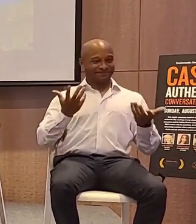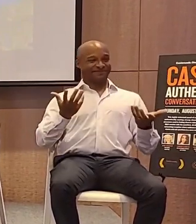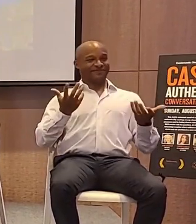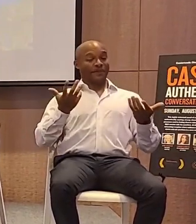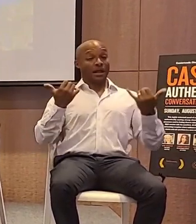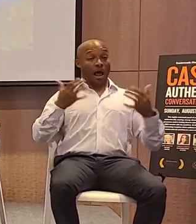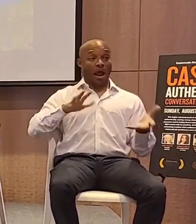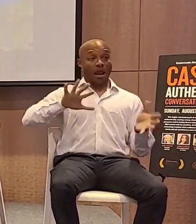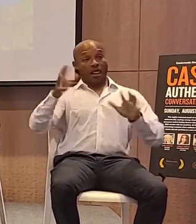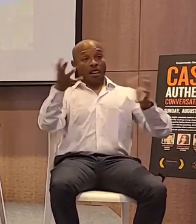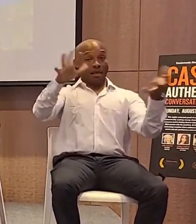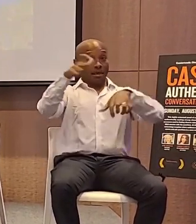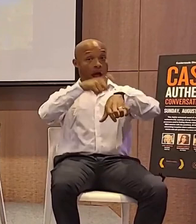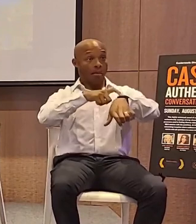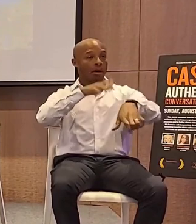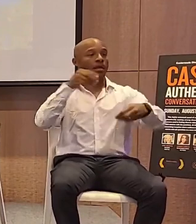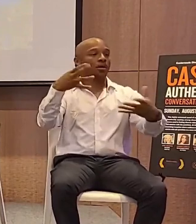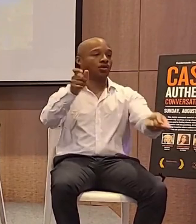turbulence,